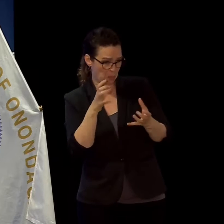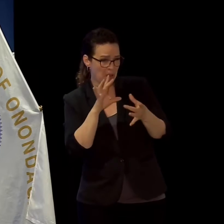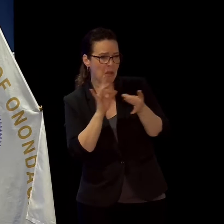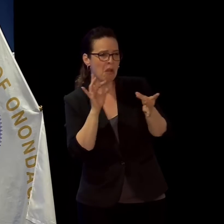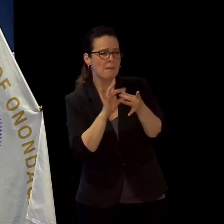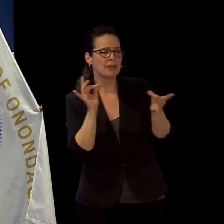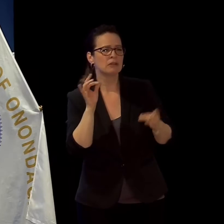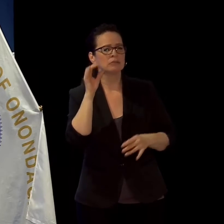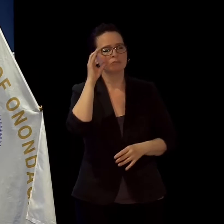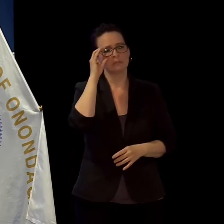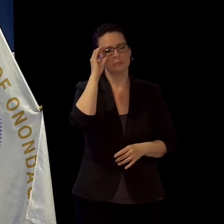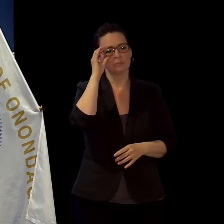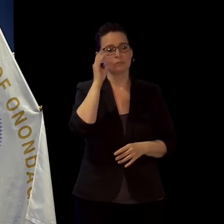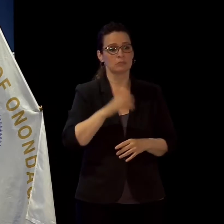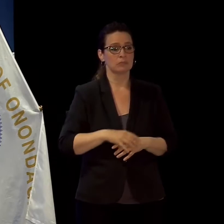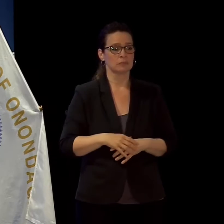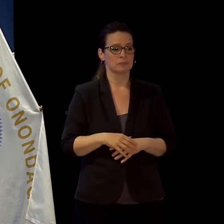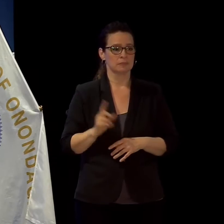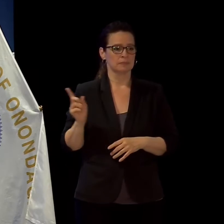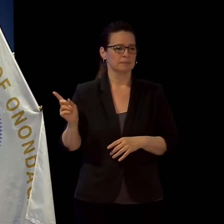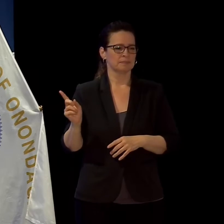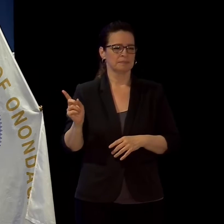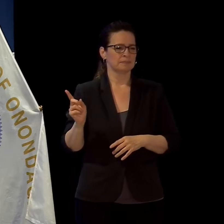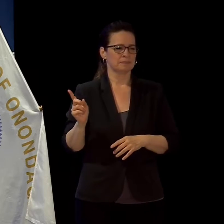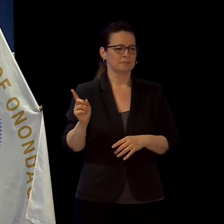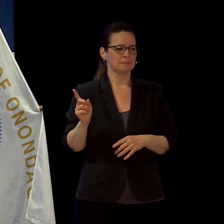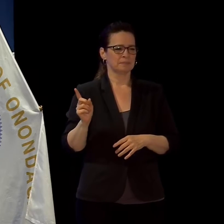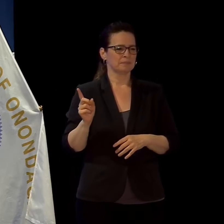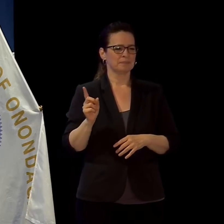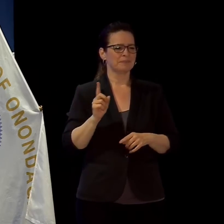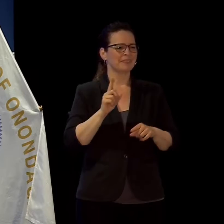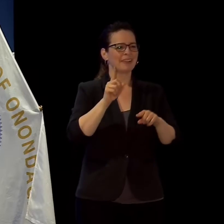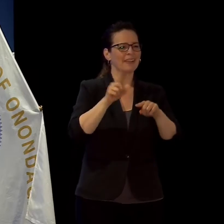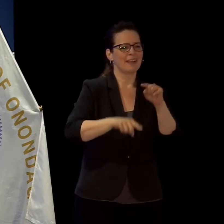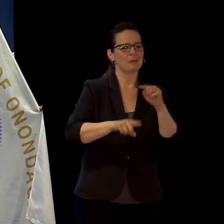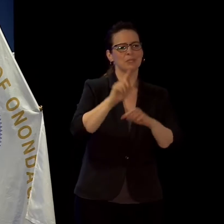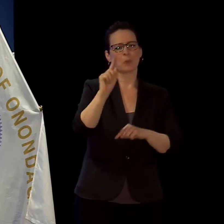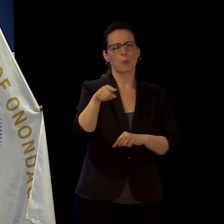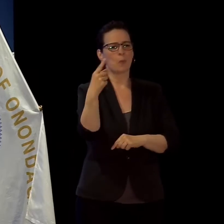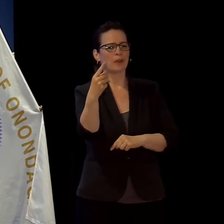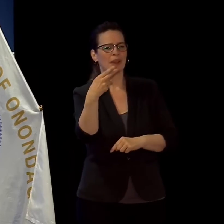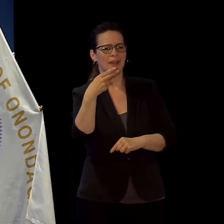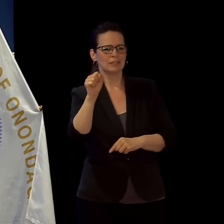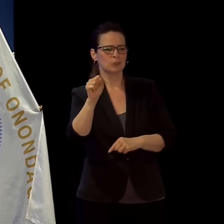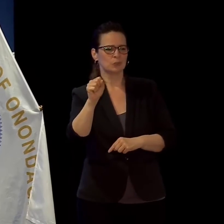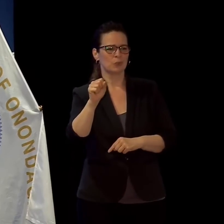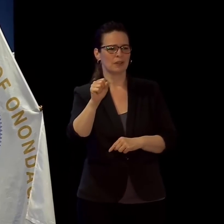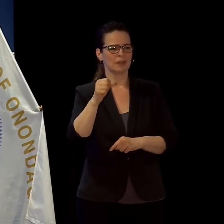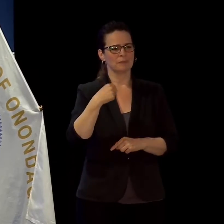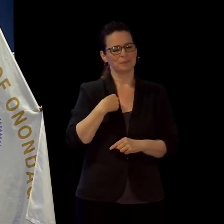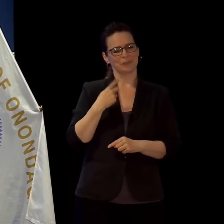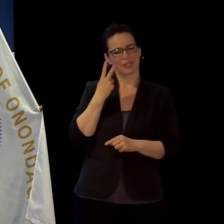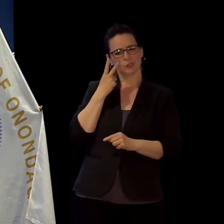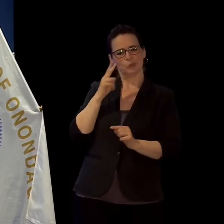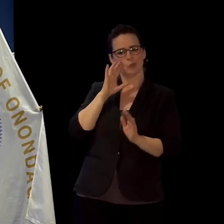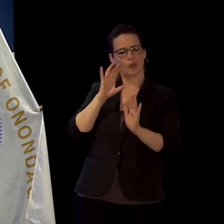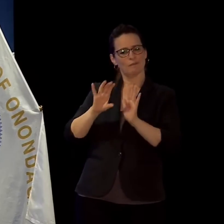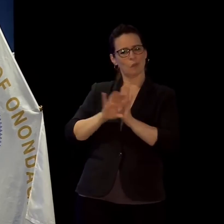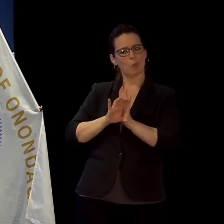you think this is, because it can't just be West Genesee. I saw the photo. The photo's disturbing. The young person made a horrible